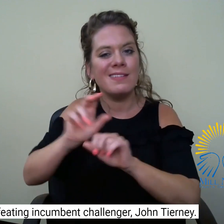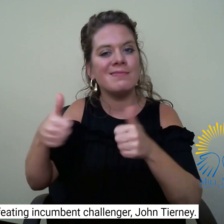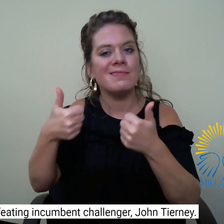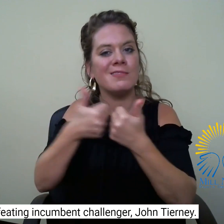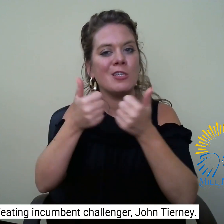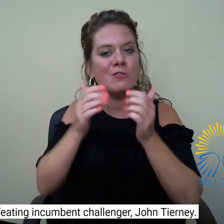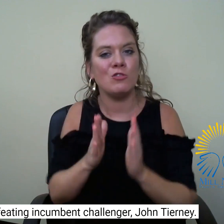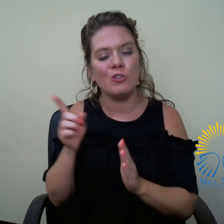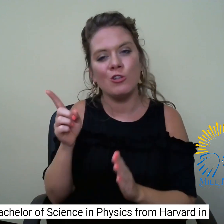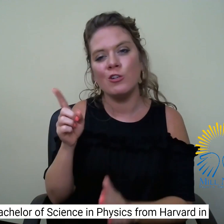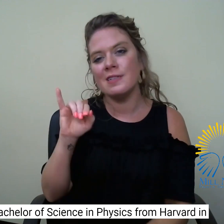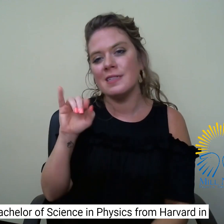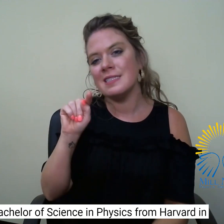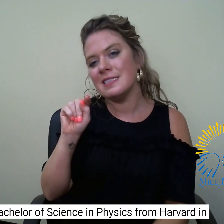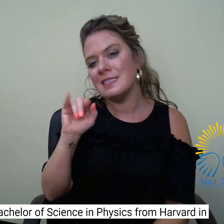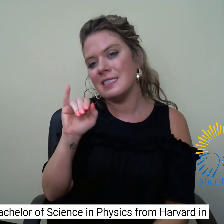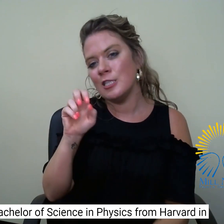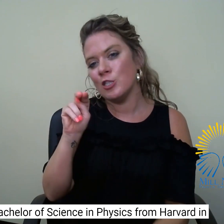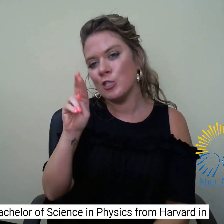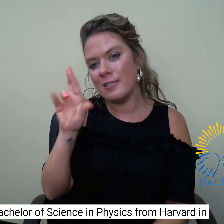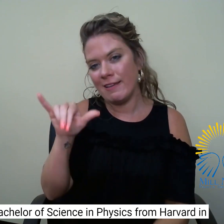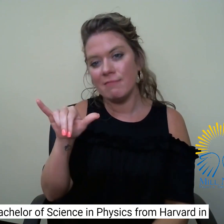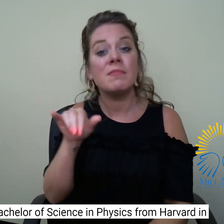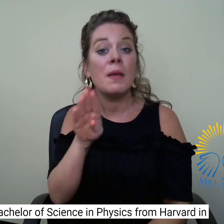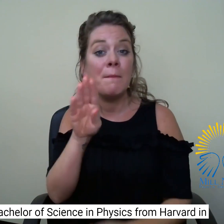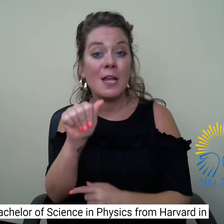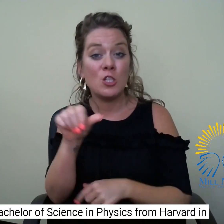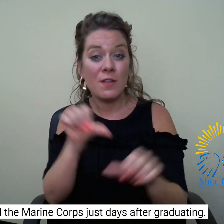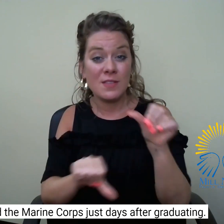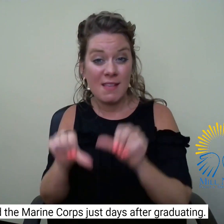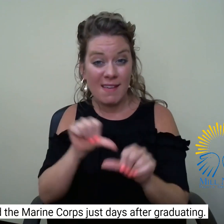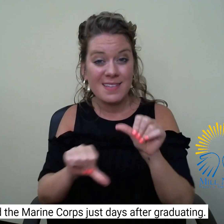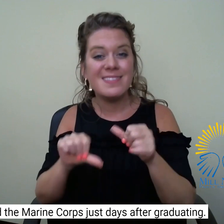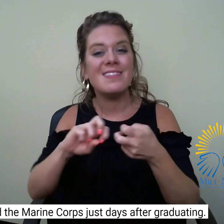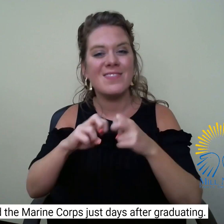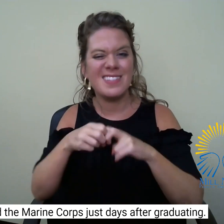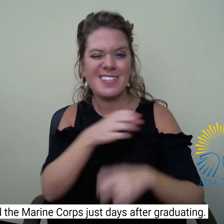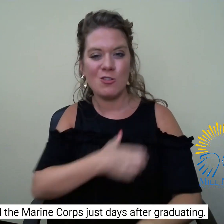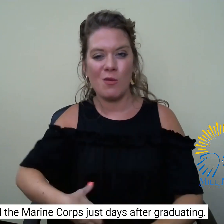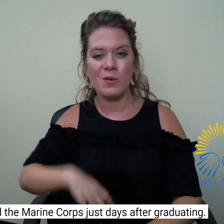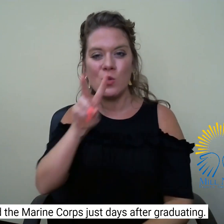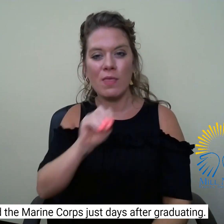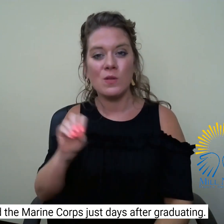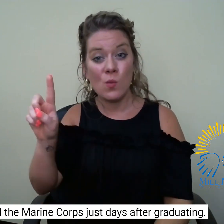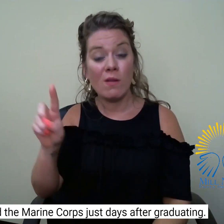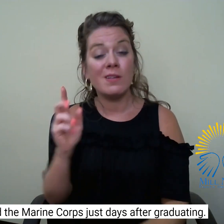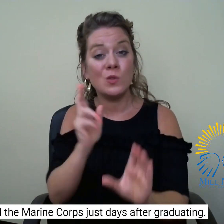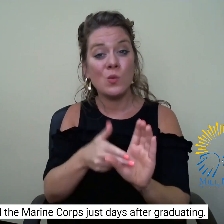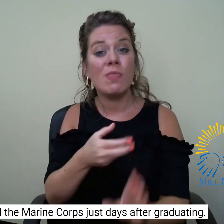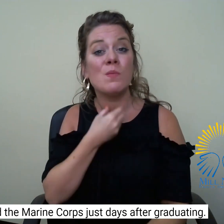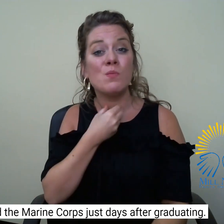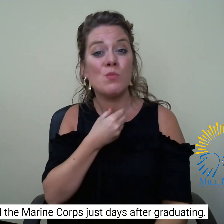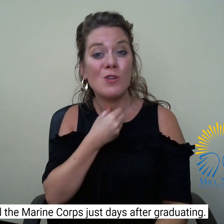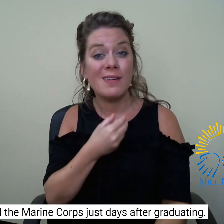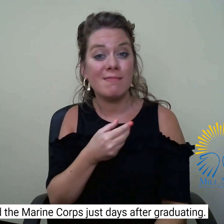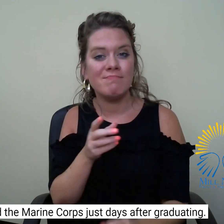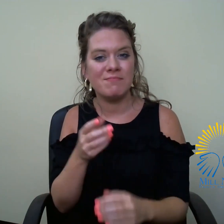Tierney. He earned his Bachelor of Science in Physics from Harvard in 2001 and joined the Marine Corps just days after graduating.